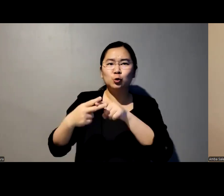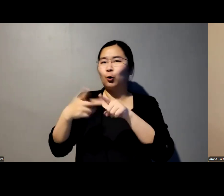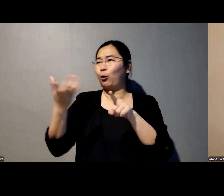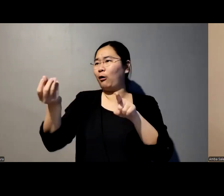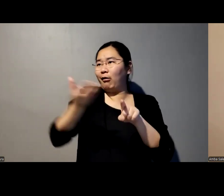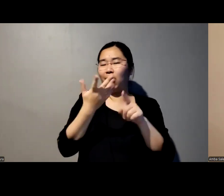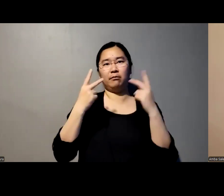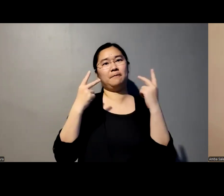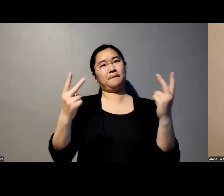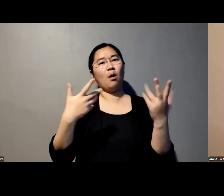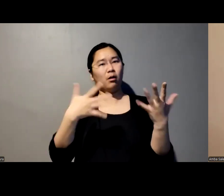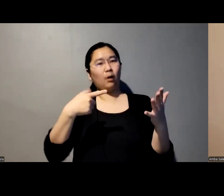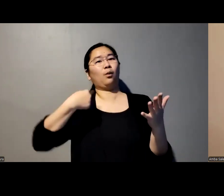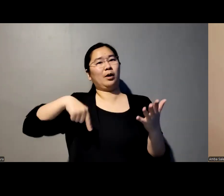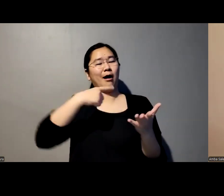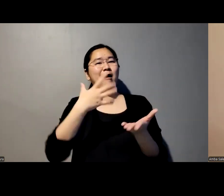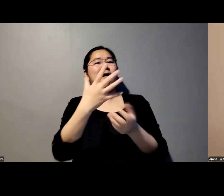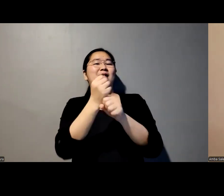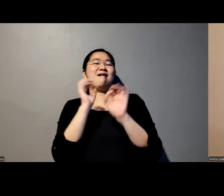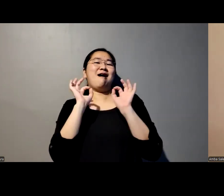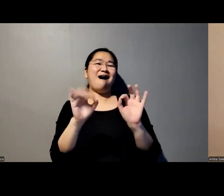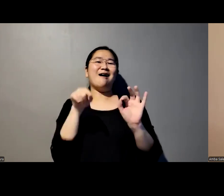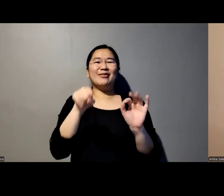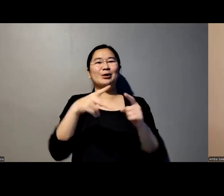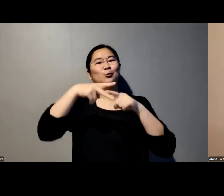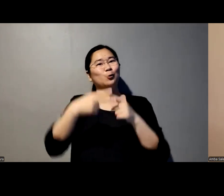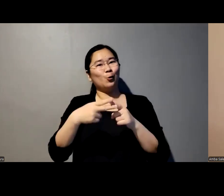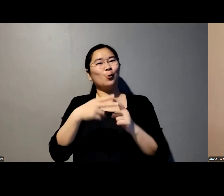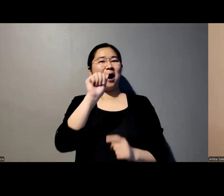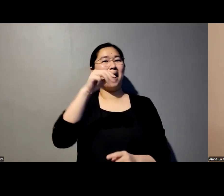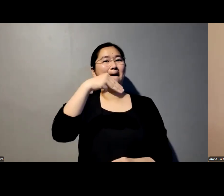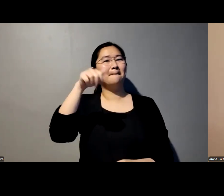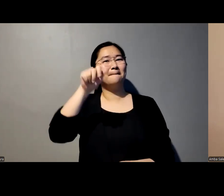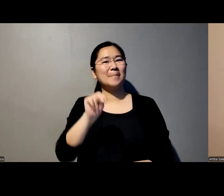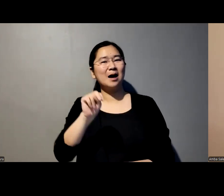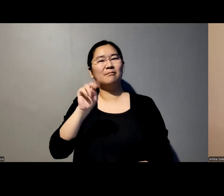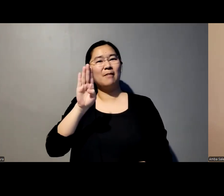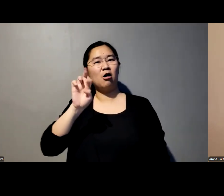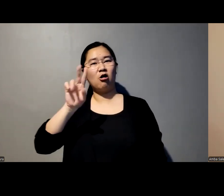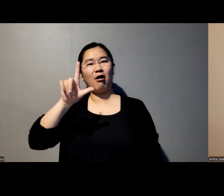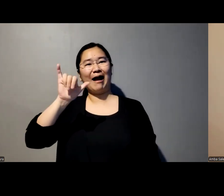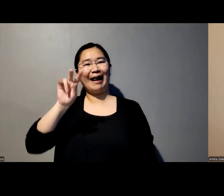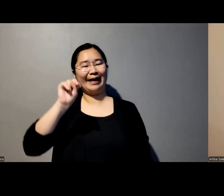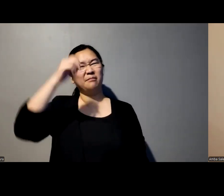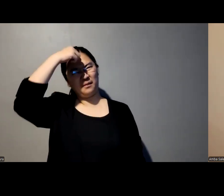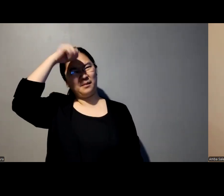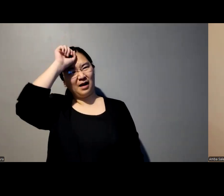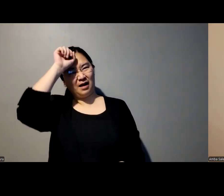is an important reflection, that when we have international programming which says that it